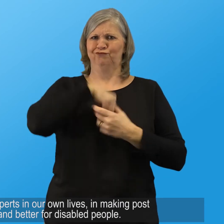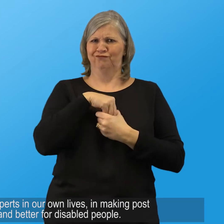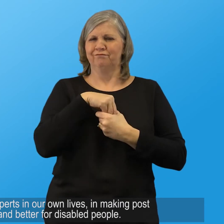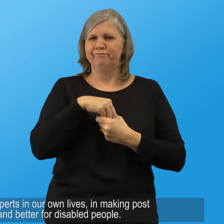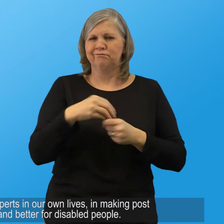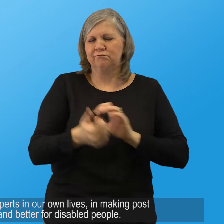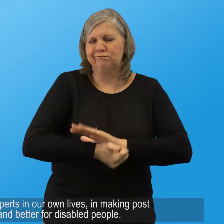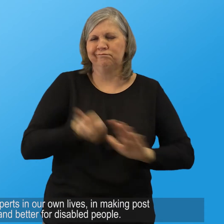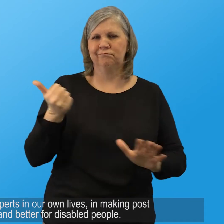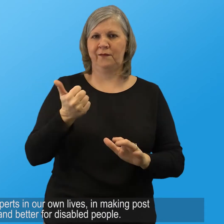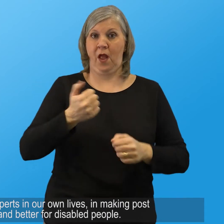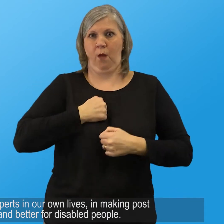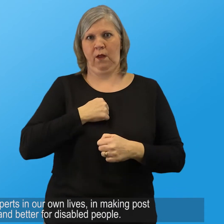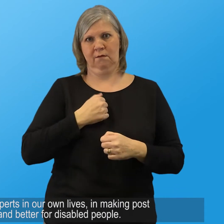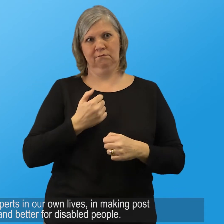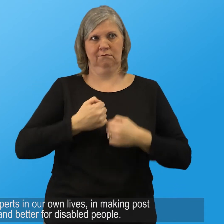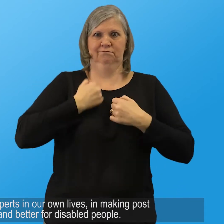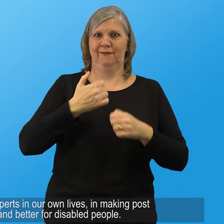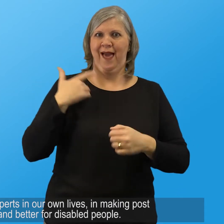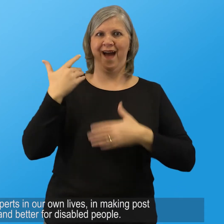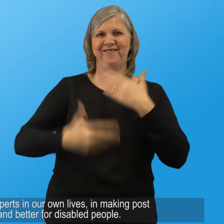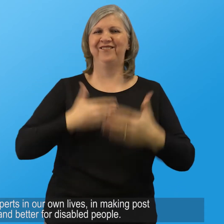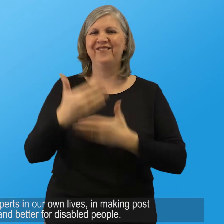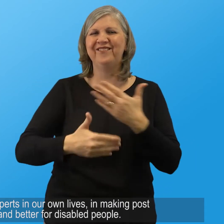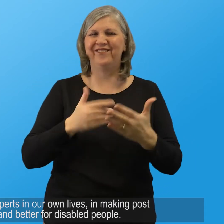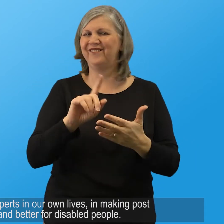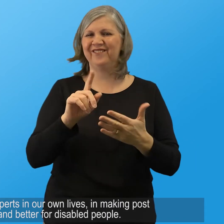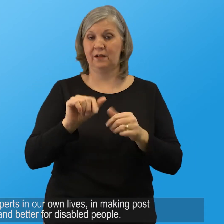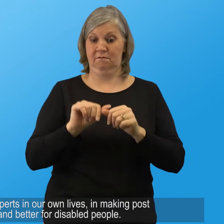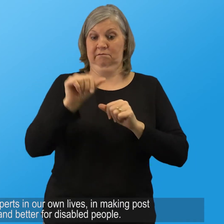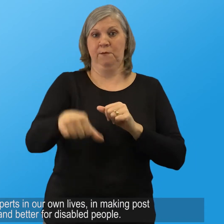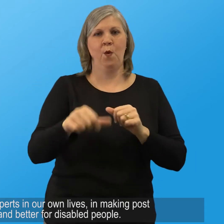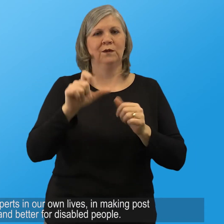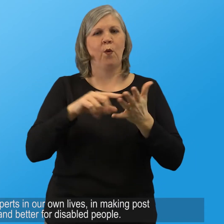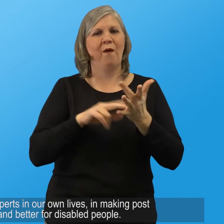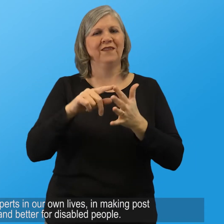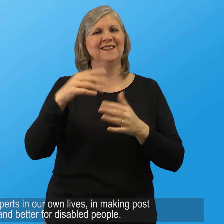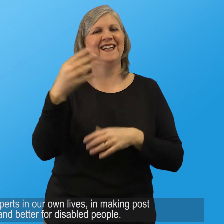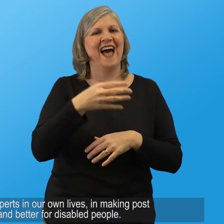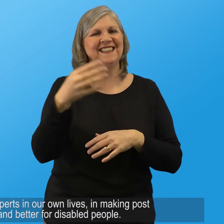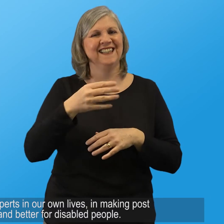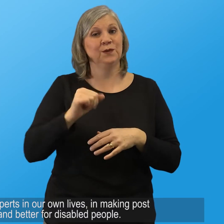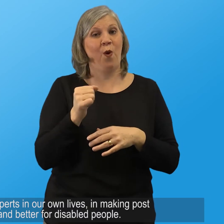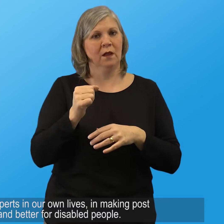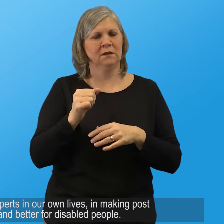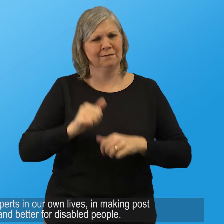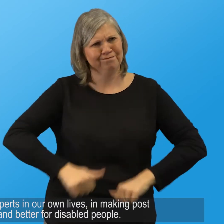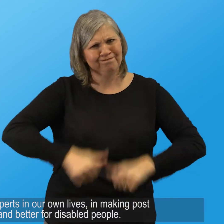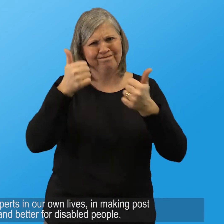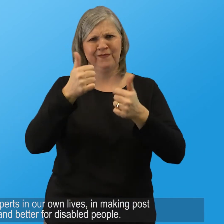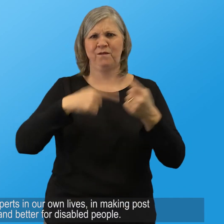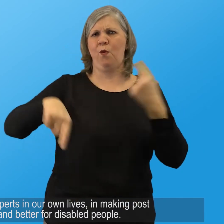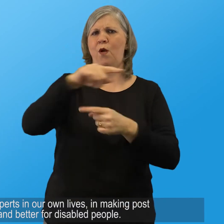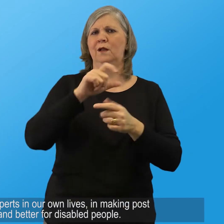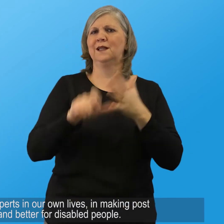5. Involve us, the experts in our own lives, in making post-COVID-19 Scotland better for disabled